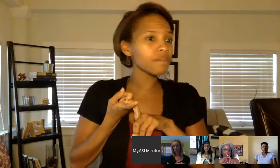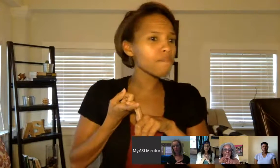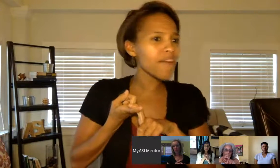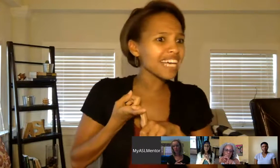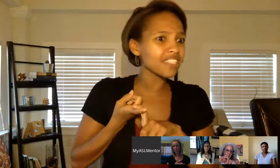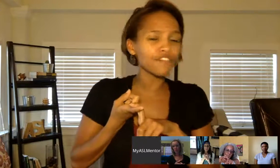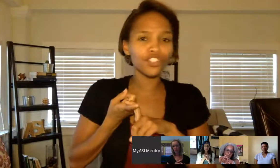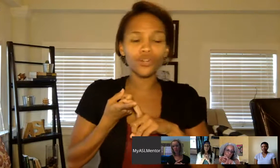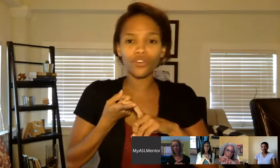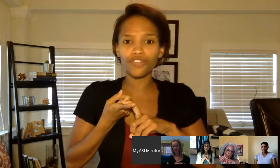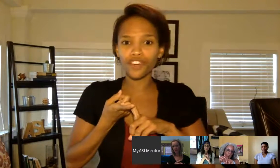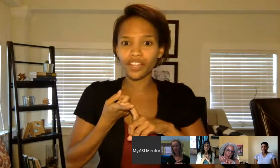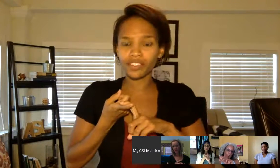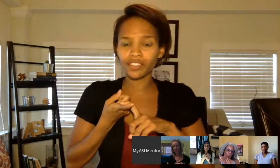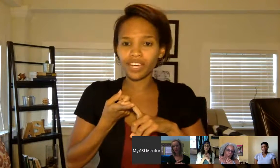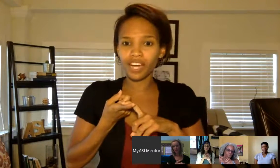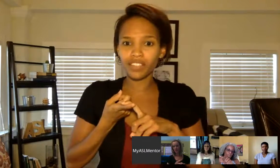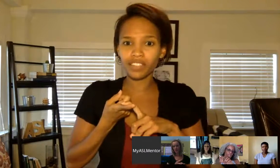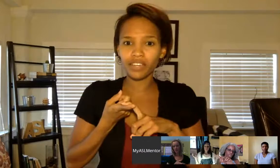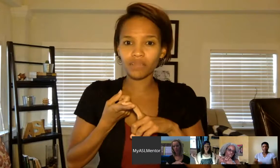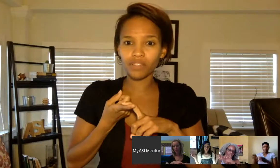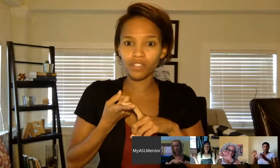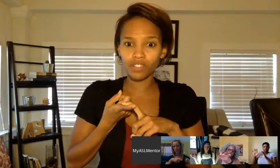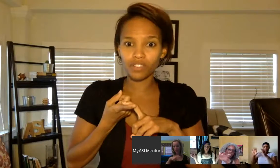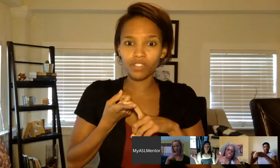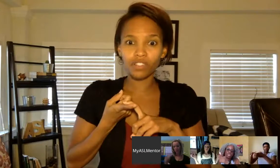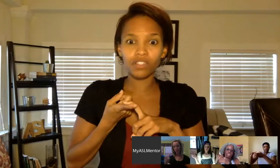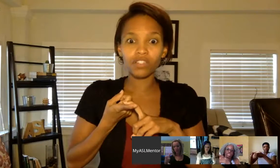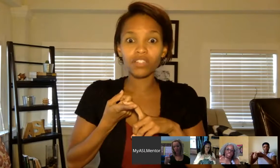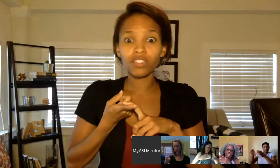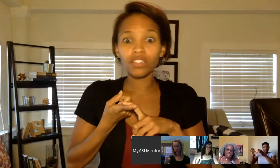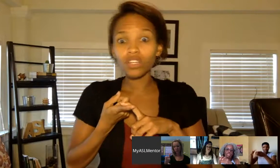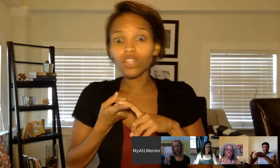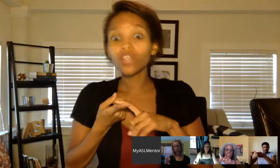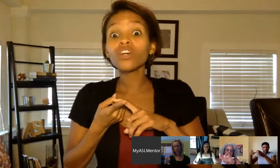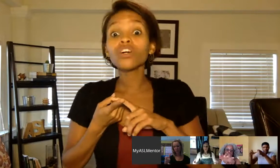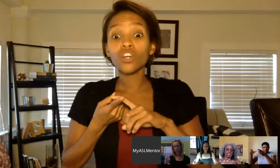say massive crew of friends, that concept?